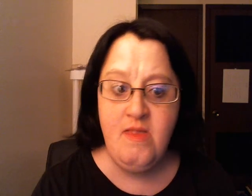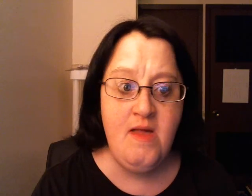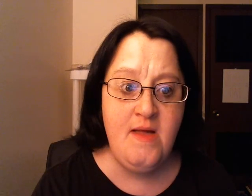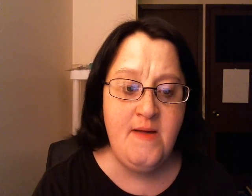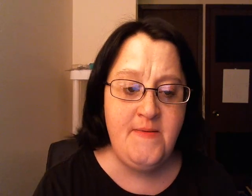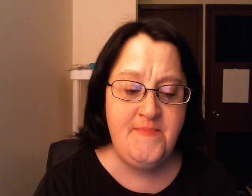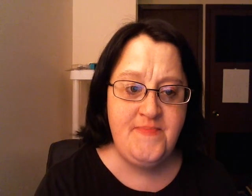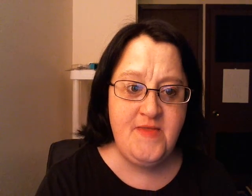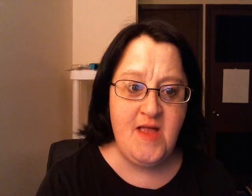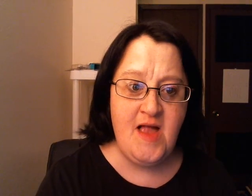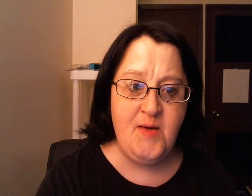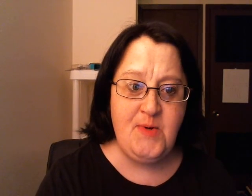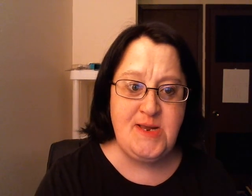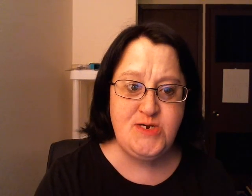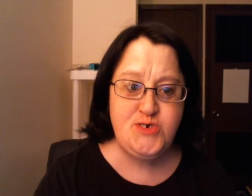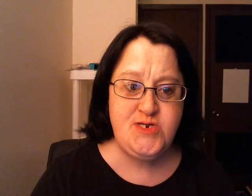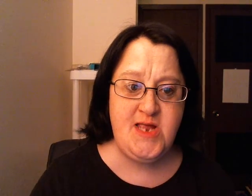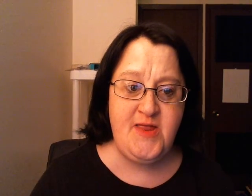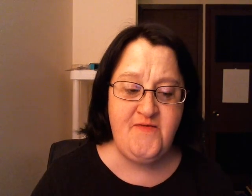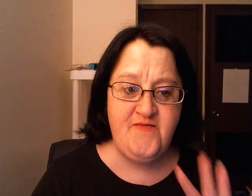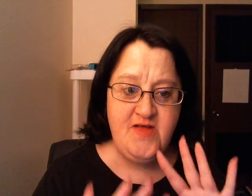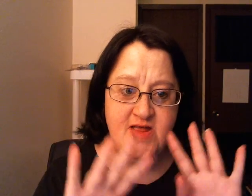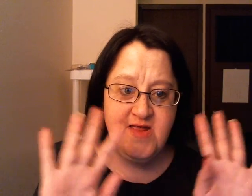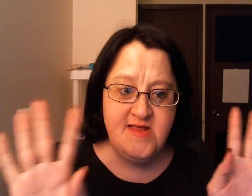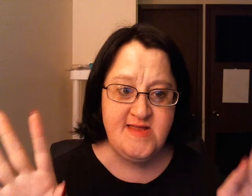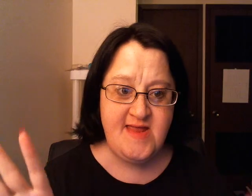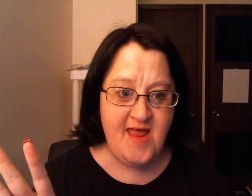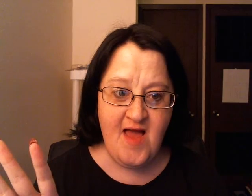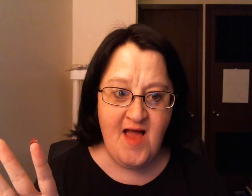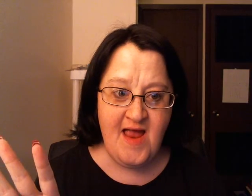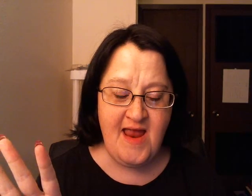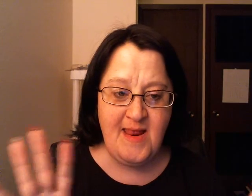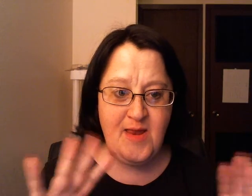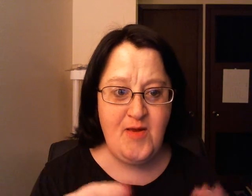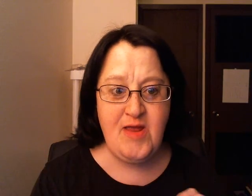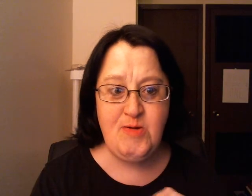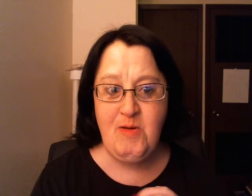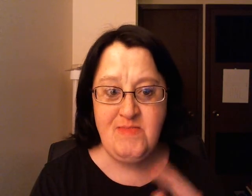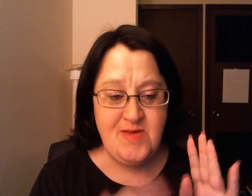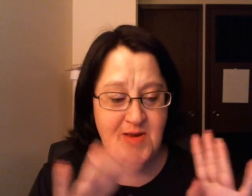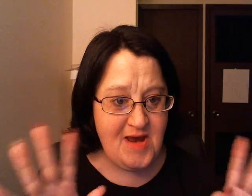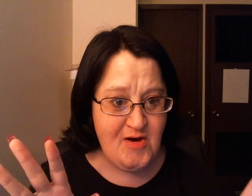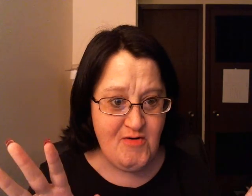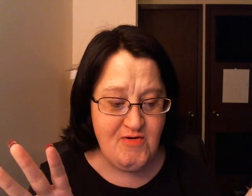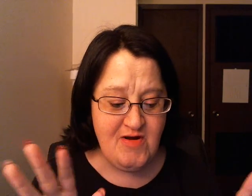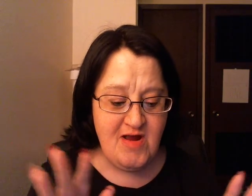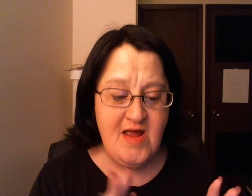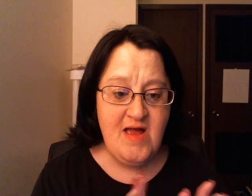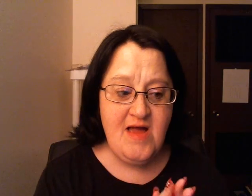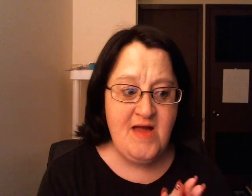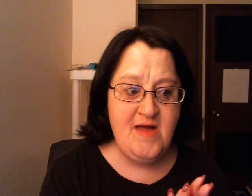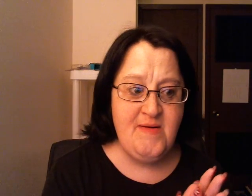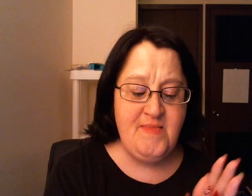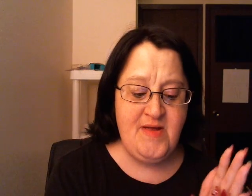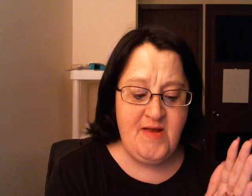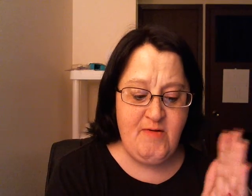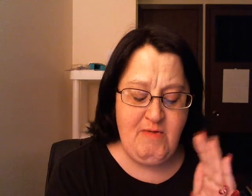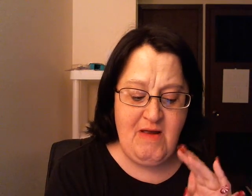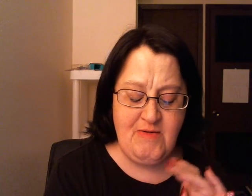Um, I wanted to just kind of say hi. Okay, so I'm still here. Um, around